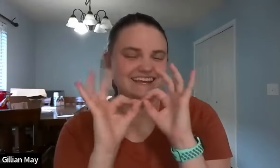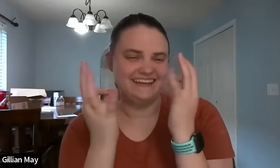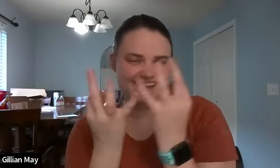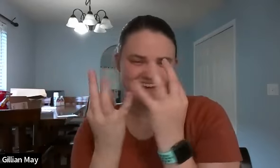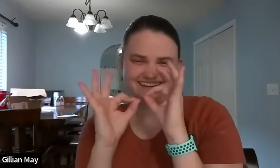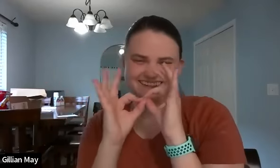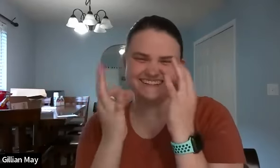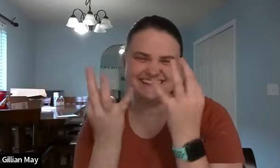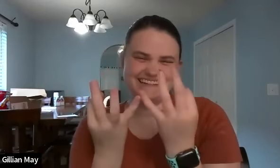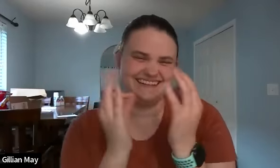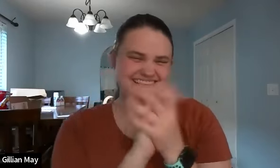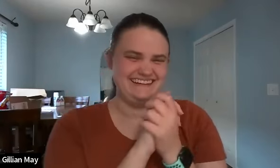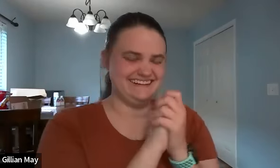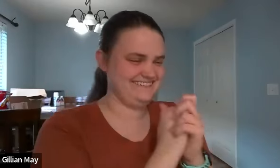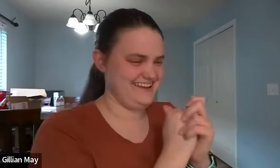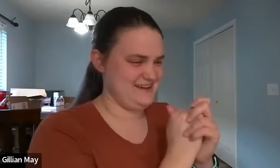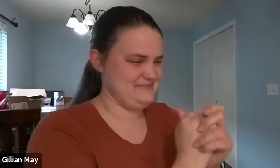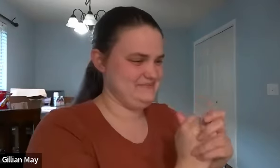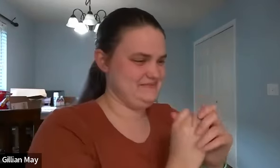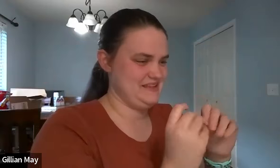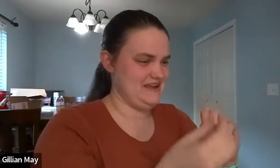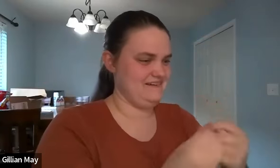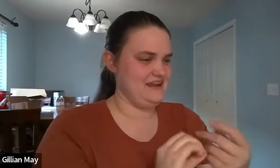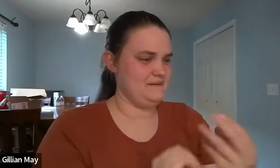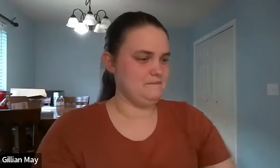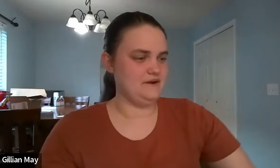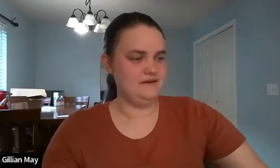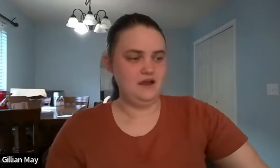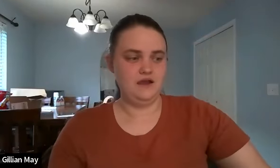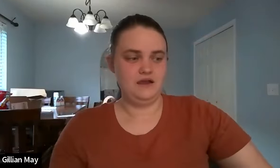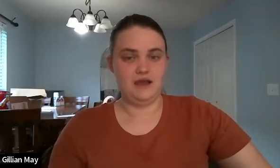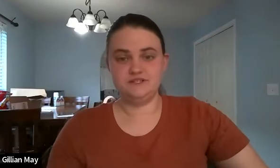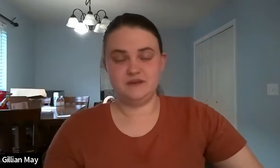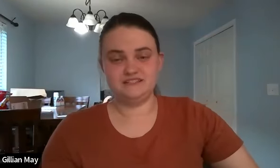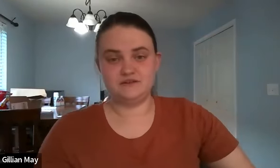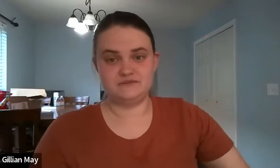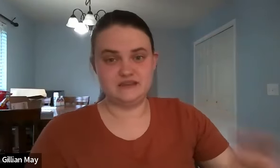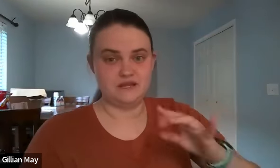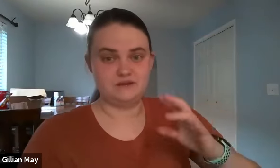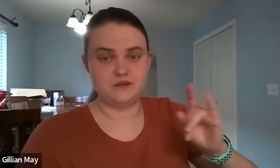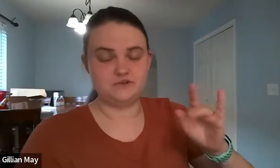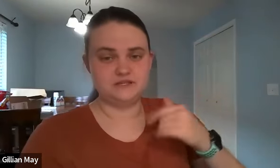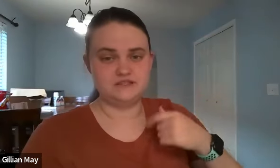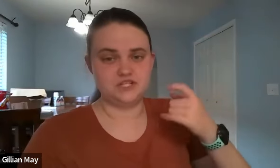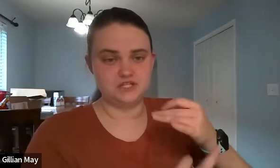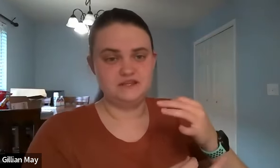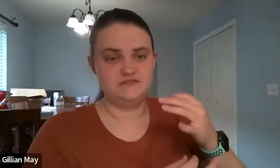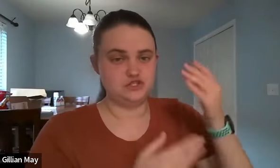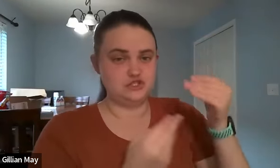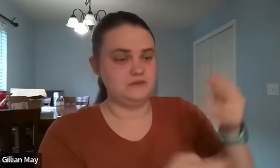Family. Yeah, good. Okay. All right. I'm just might start saying random numbers. Please don't judge me. There's so